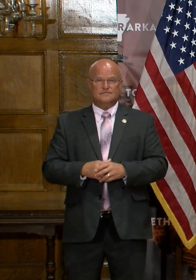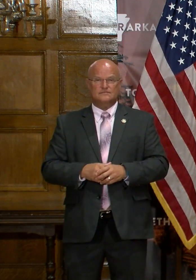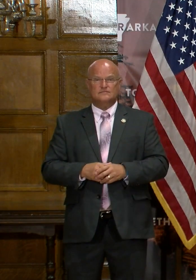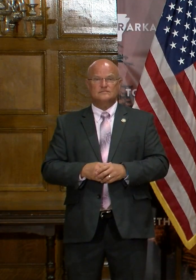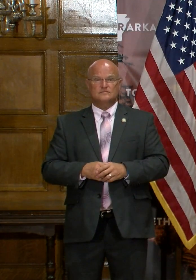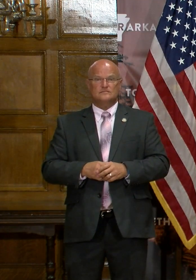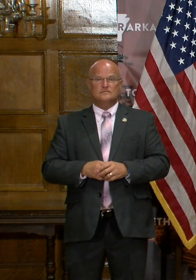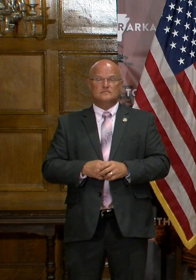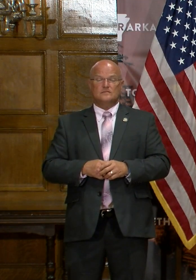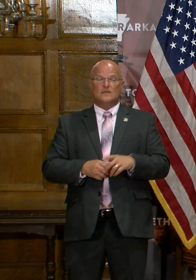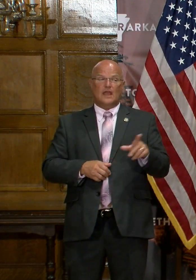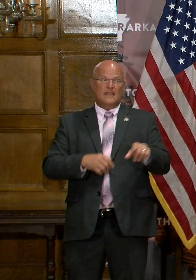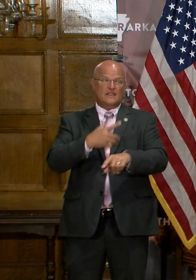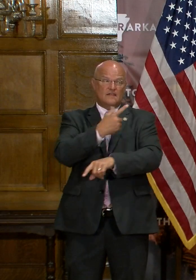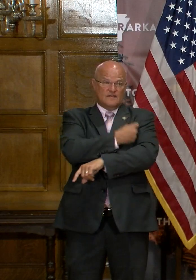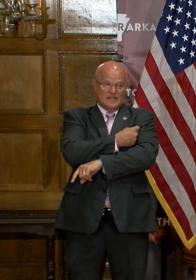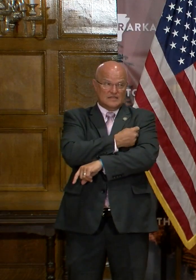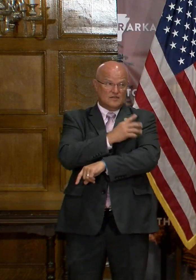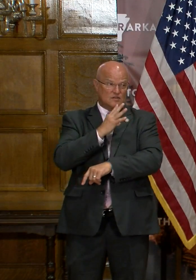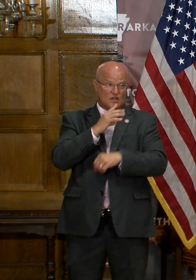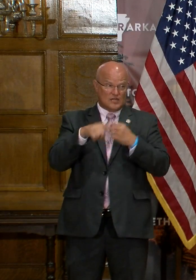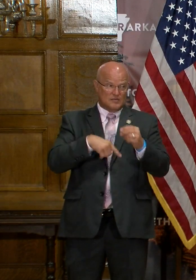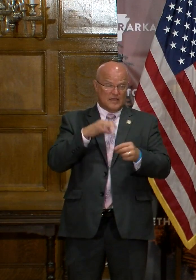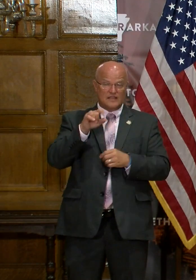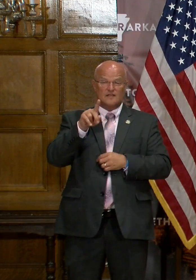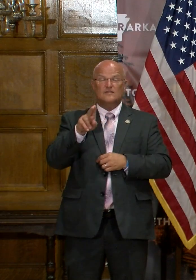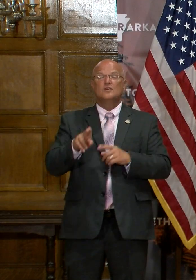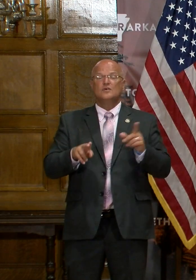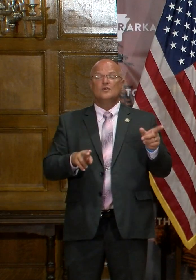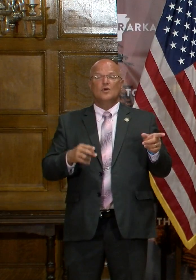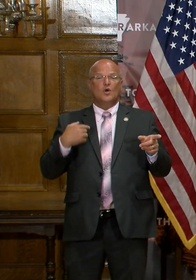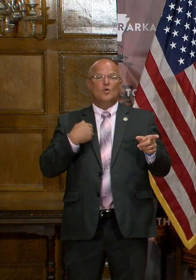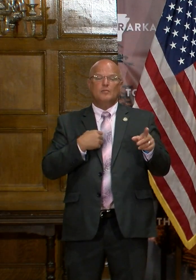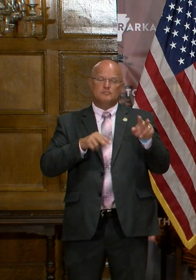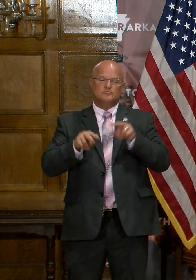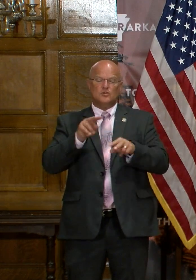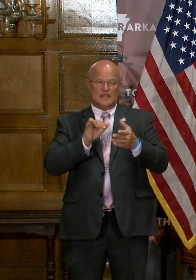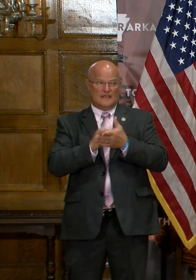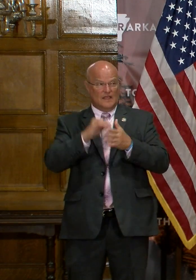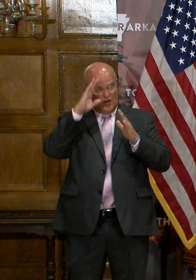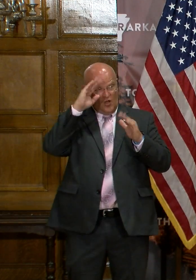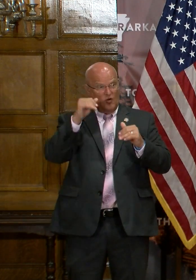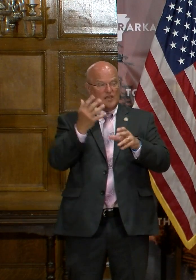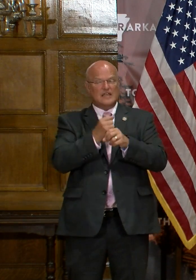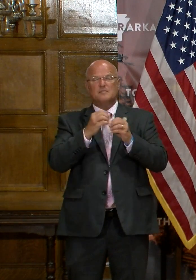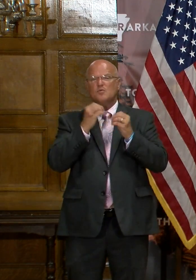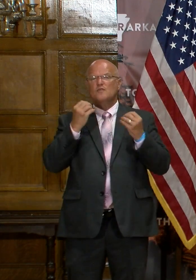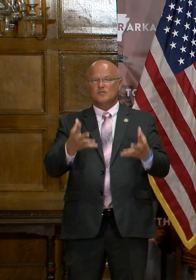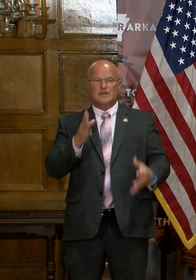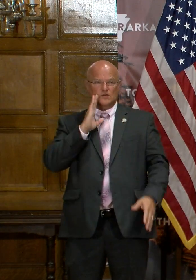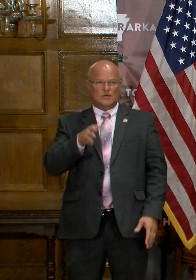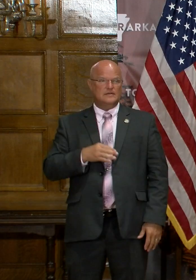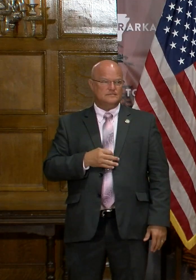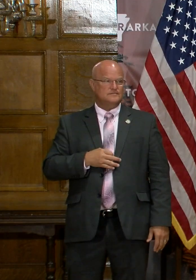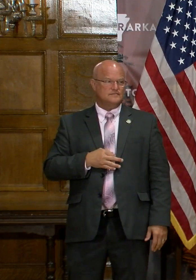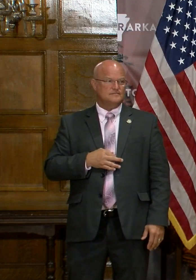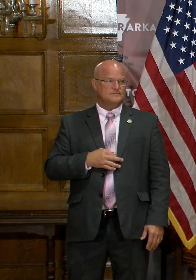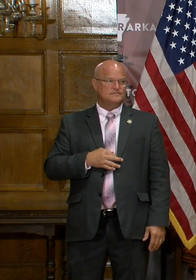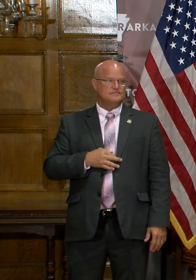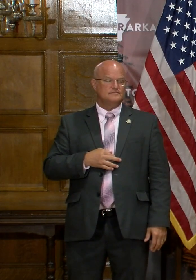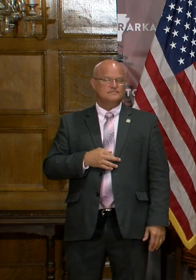And we can, on the vaccine part that you raised the question on, we'll be looking at that, and hopefully we can get you more information on